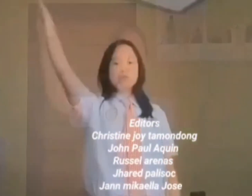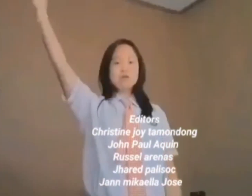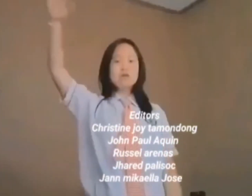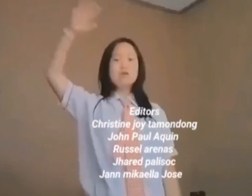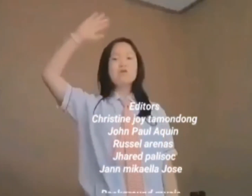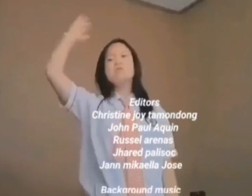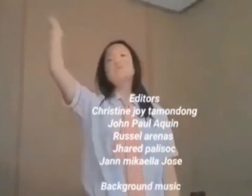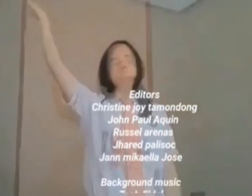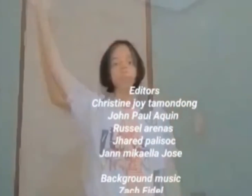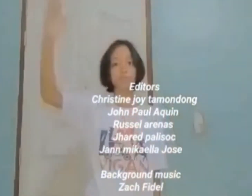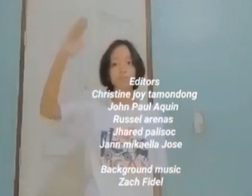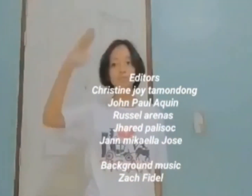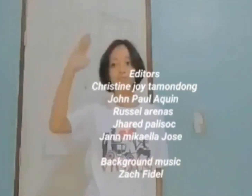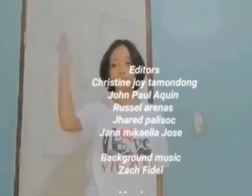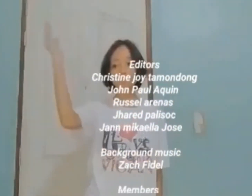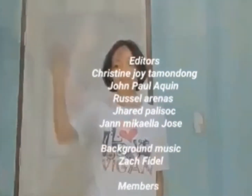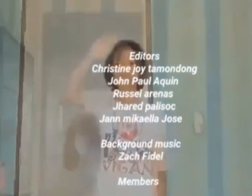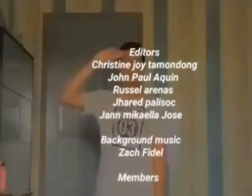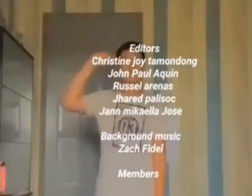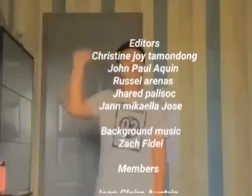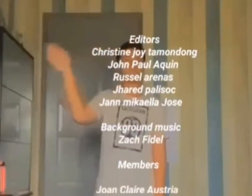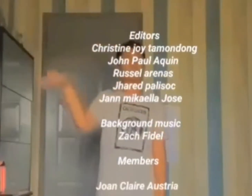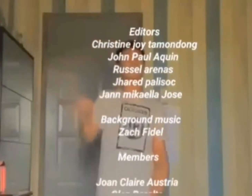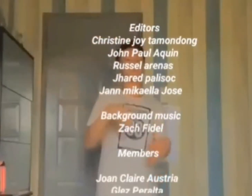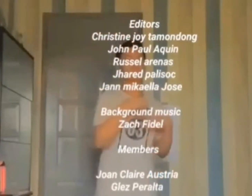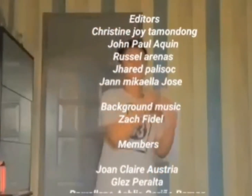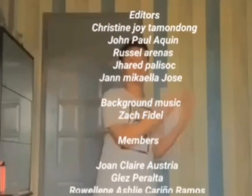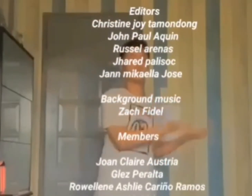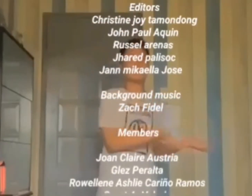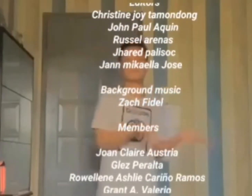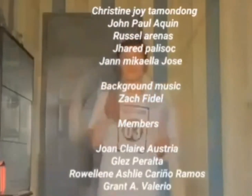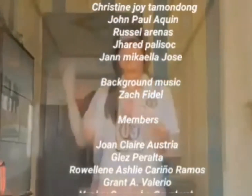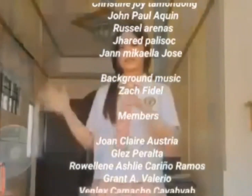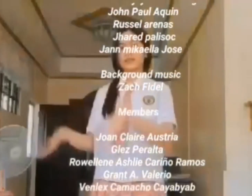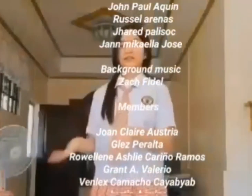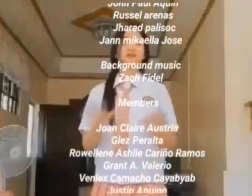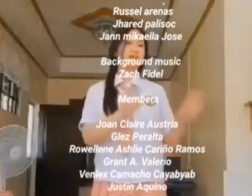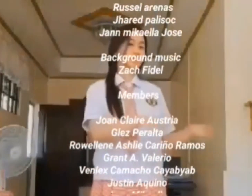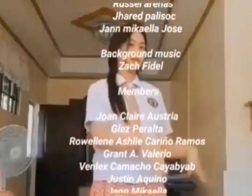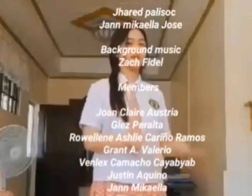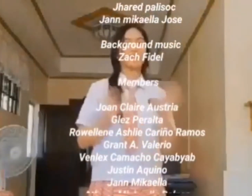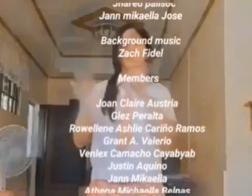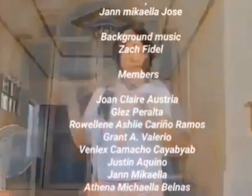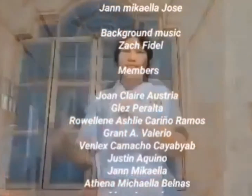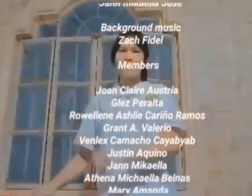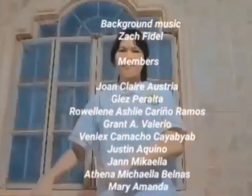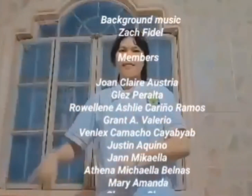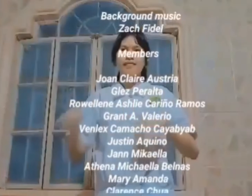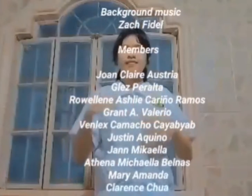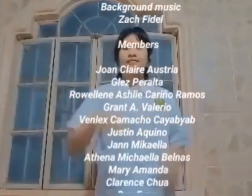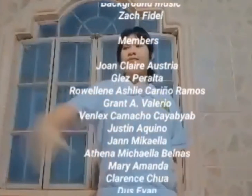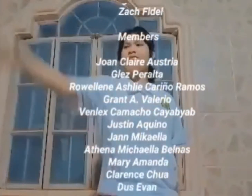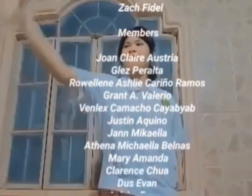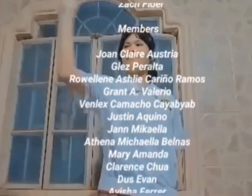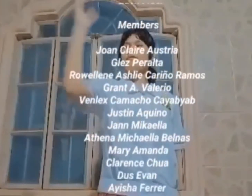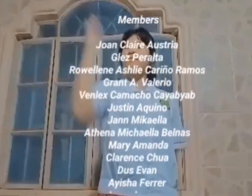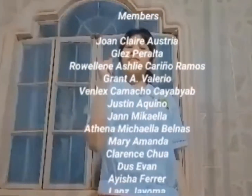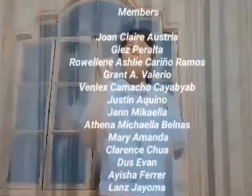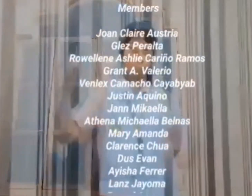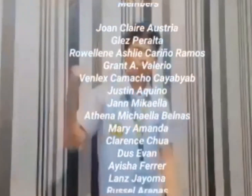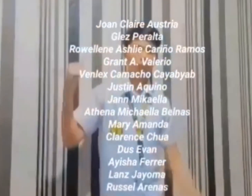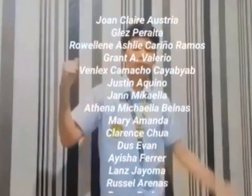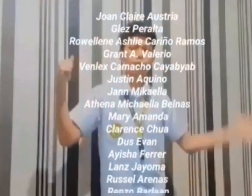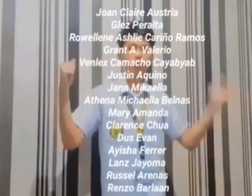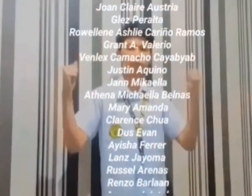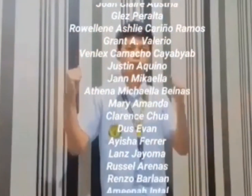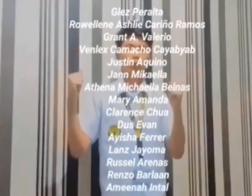We are all God's children, we are all the same. He is calling us